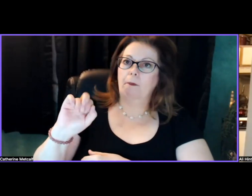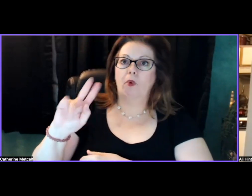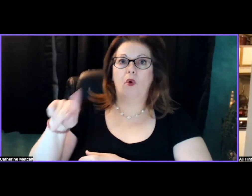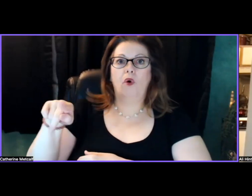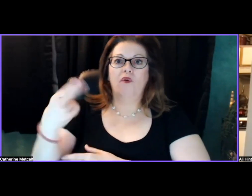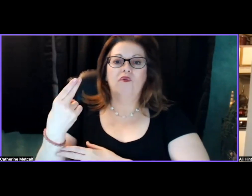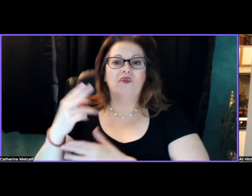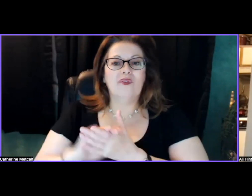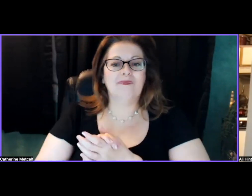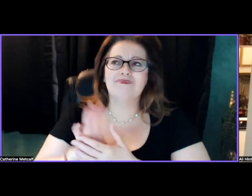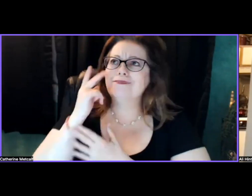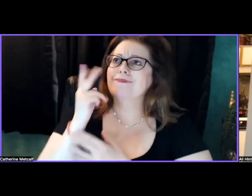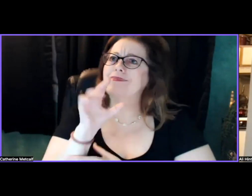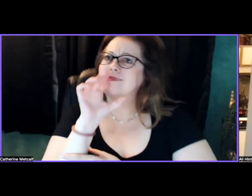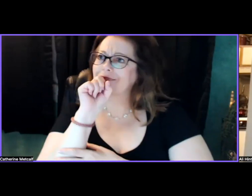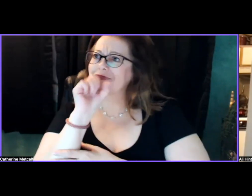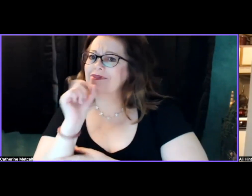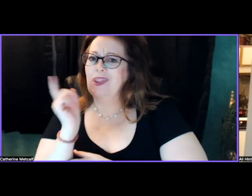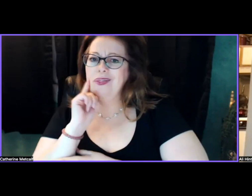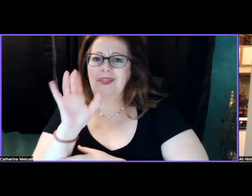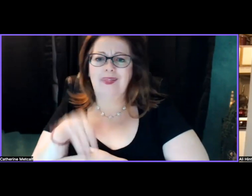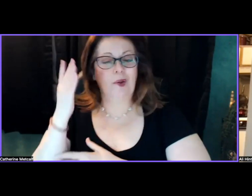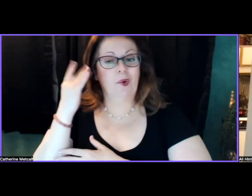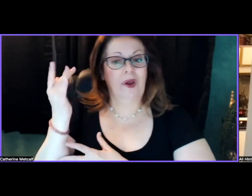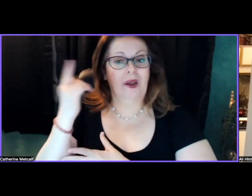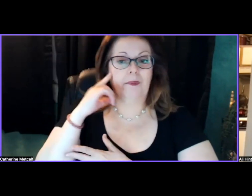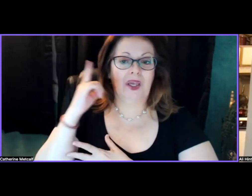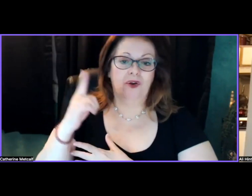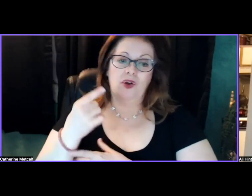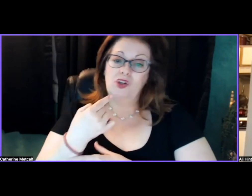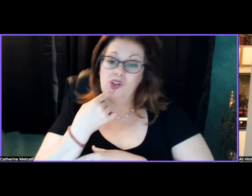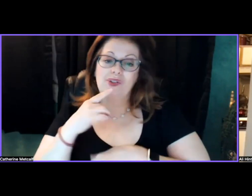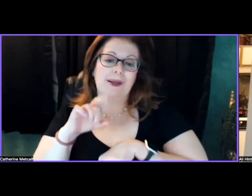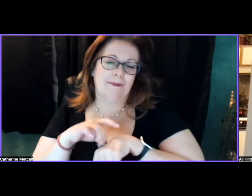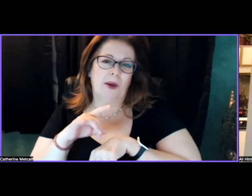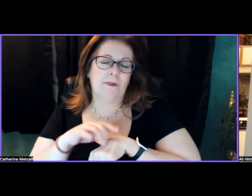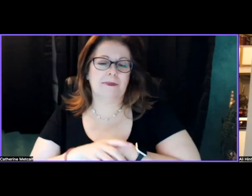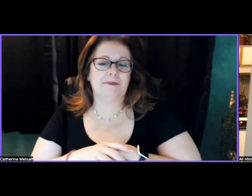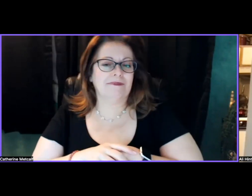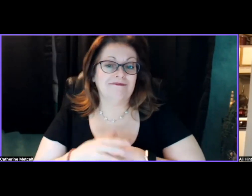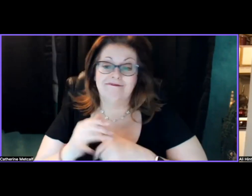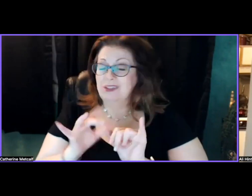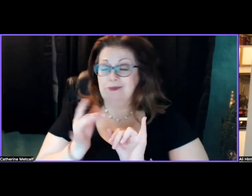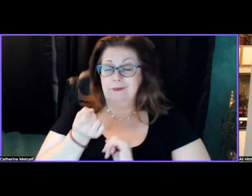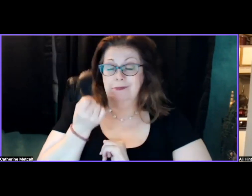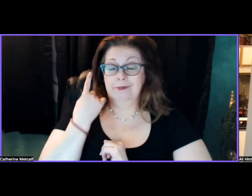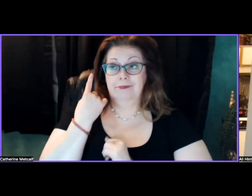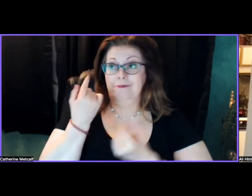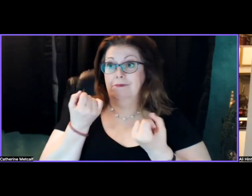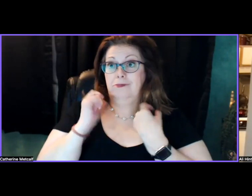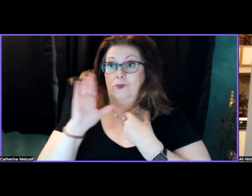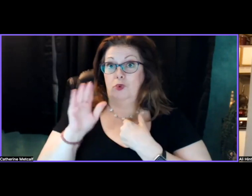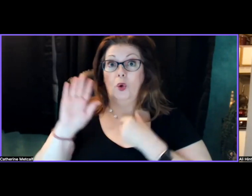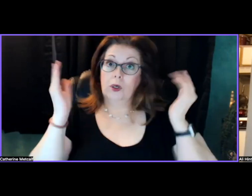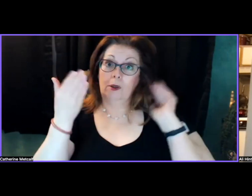I saw orange, and I think that's because you said pumpkin. I still don't understand your analogy,